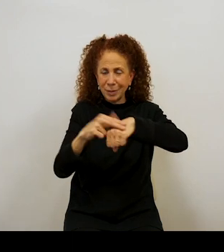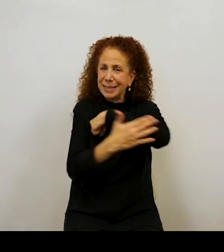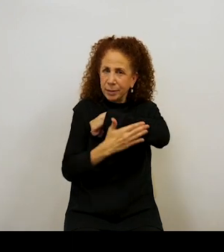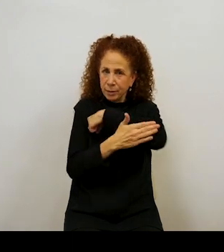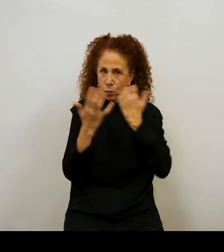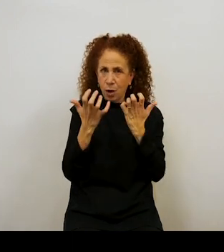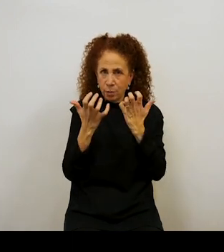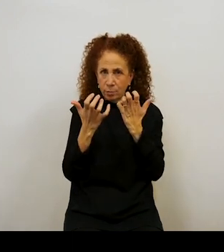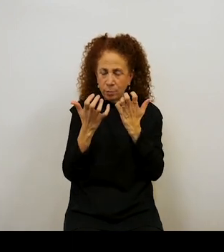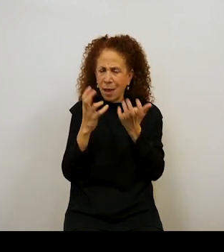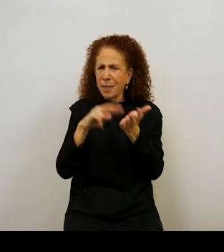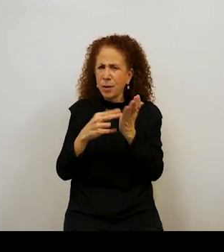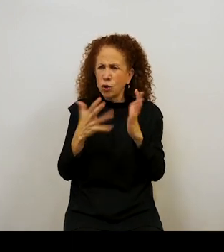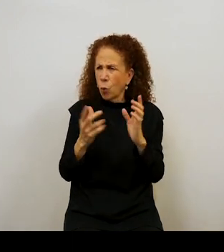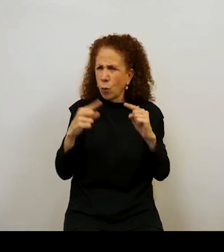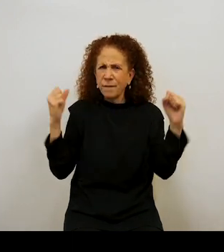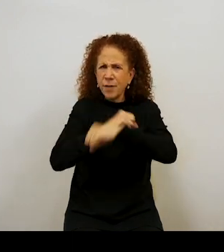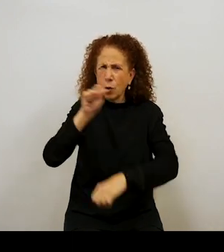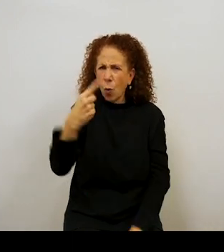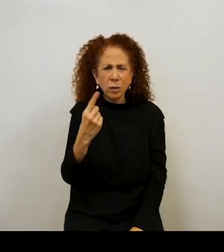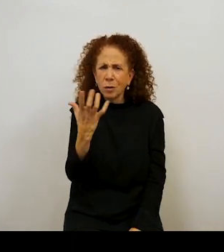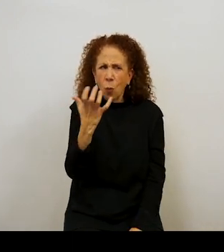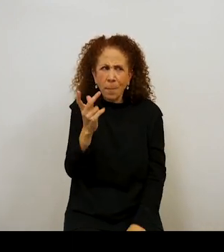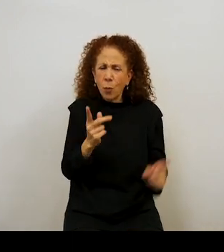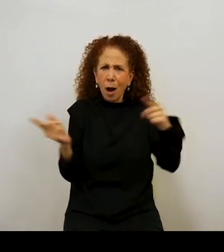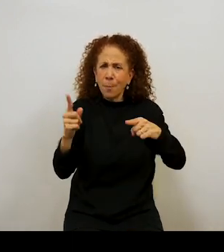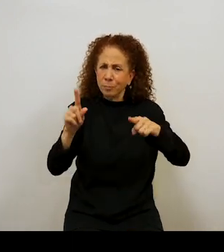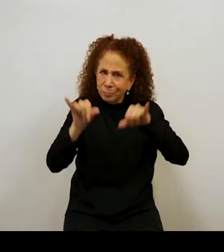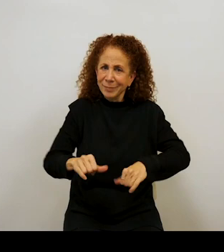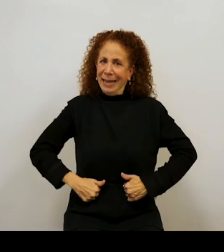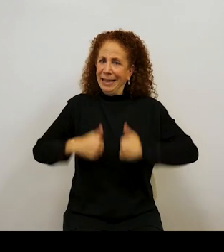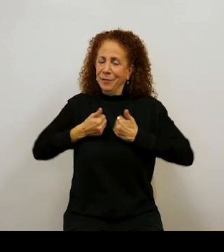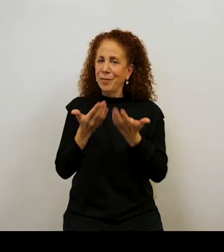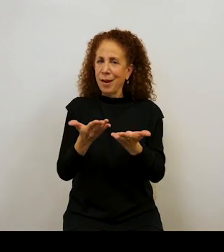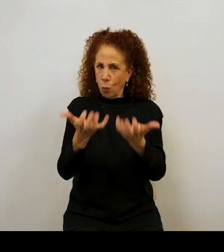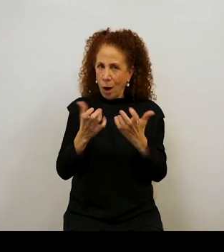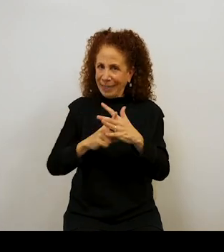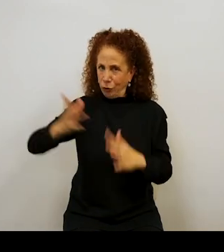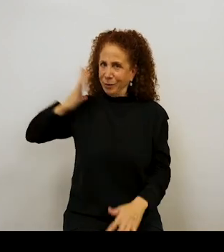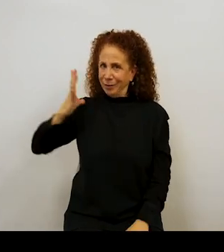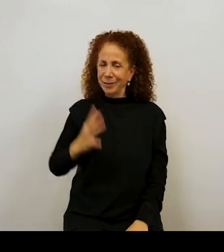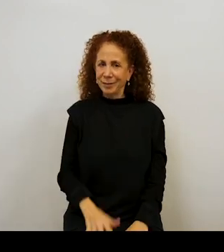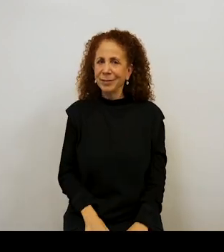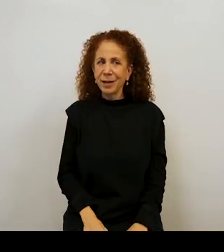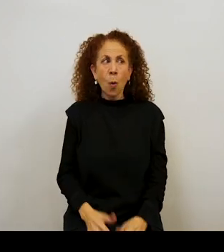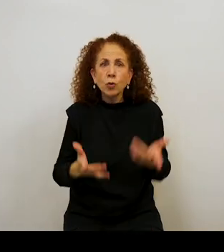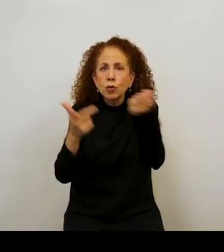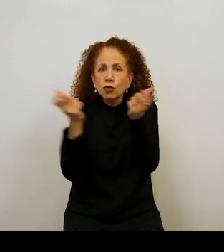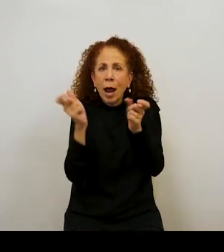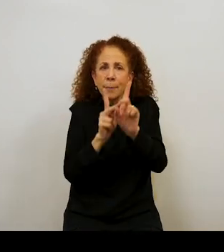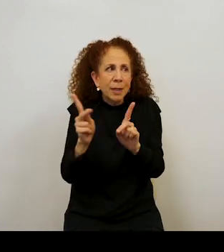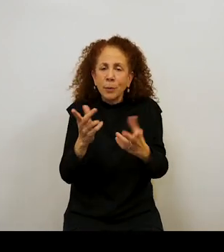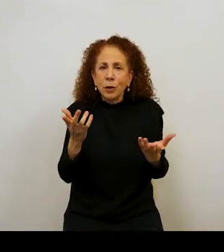want a nation, you don't just want people who want to come and fight. You want people who want to come and live there, right? So you are trying to attract people